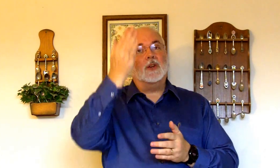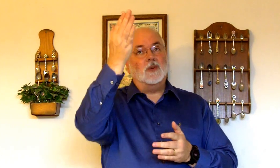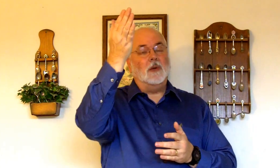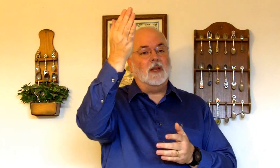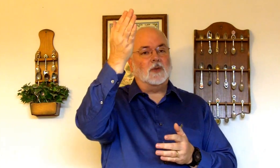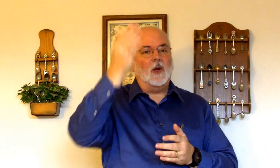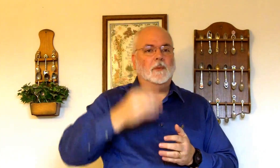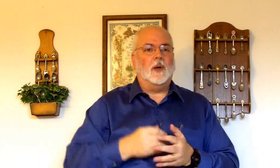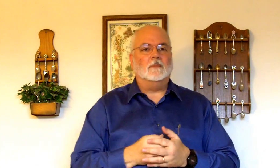should be this way, open palm.